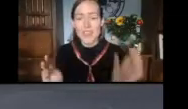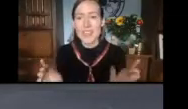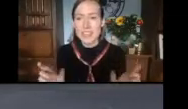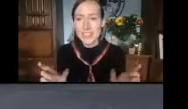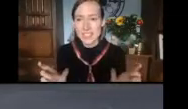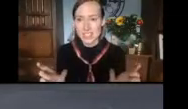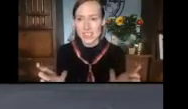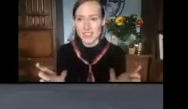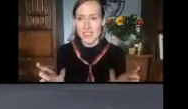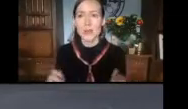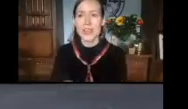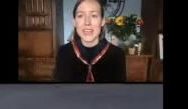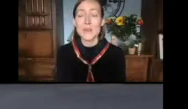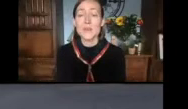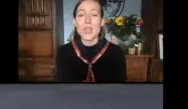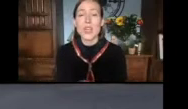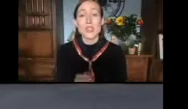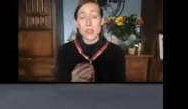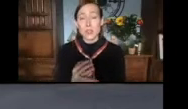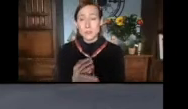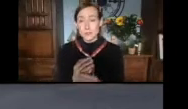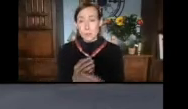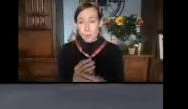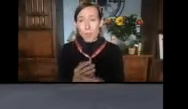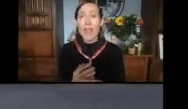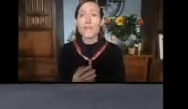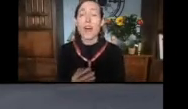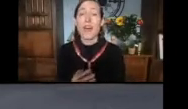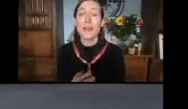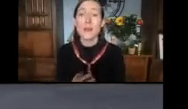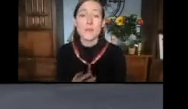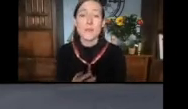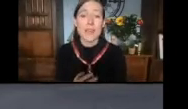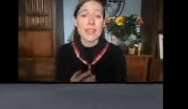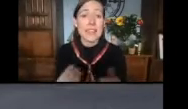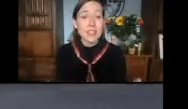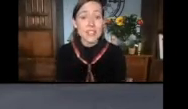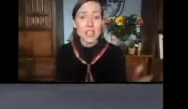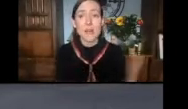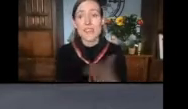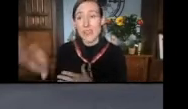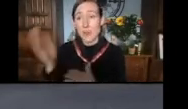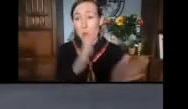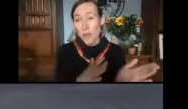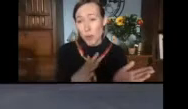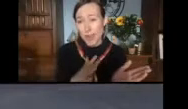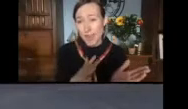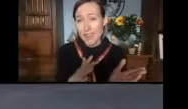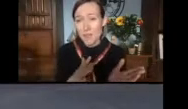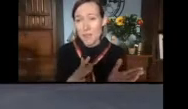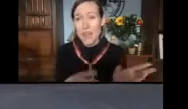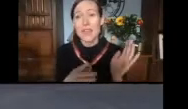than English does, okay? So if in English, I might say it one